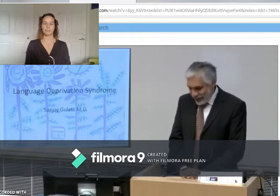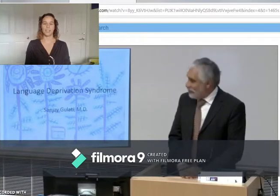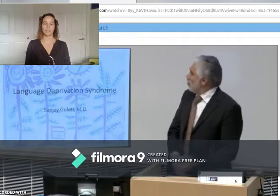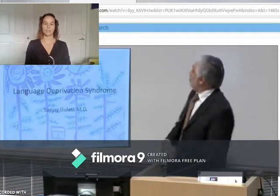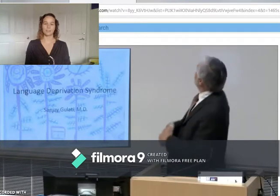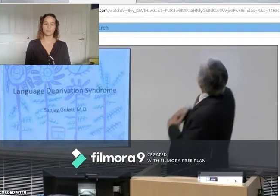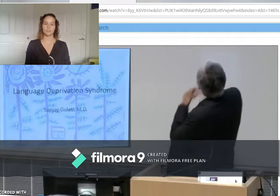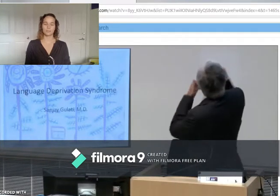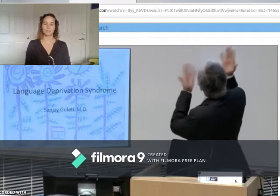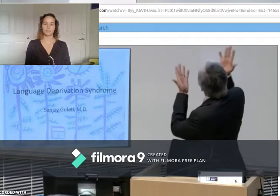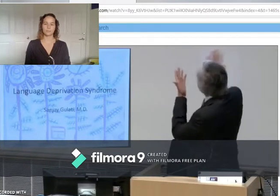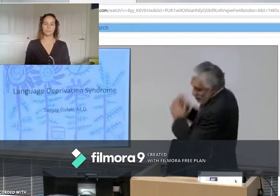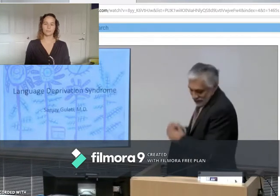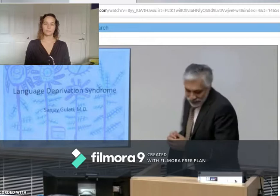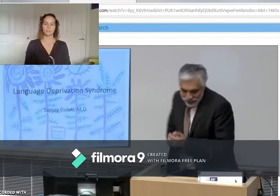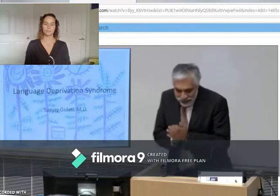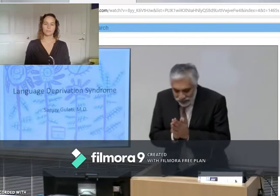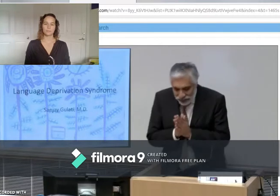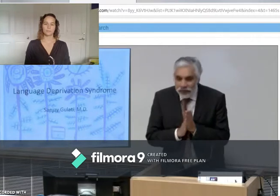for clarification.